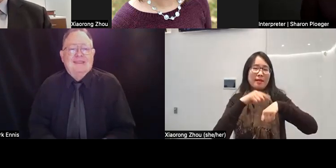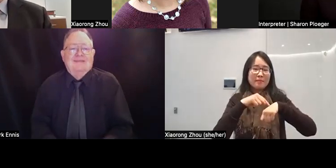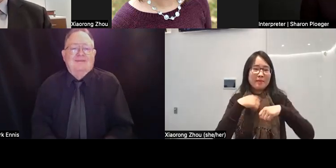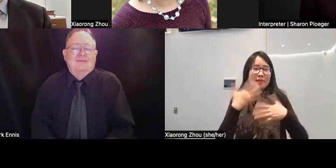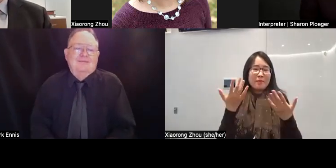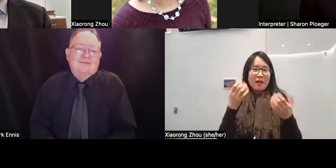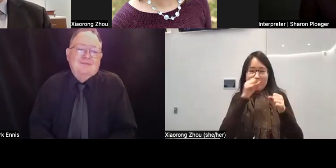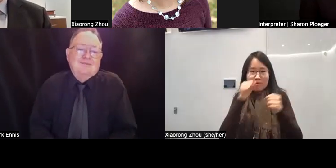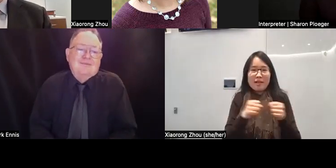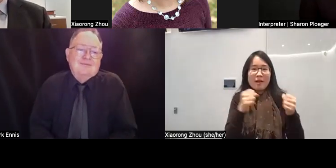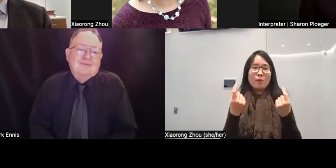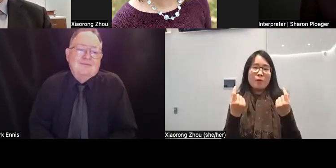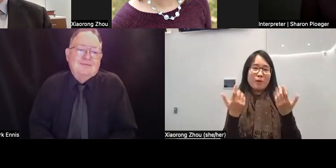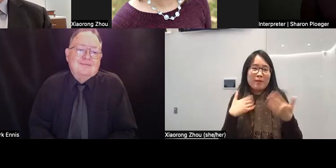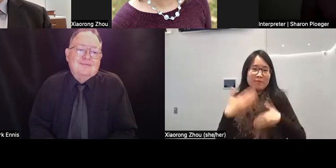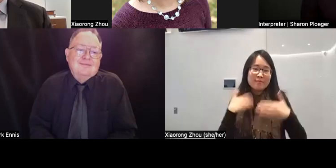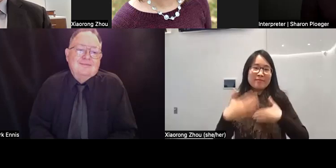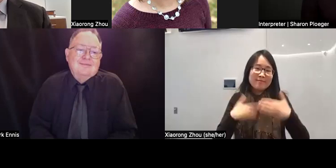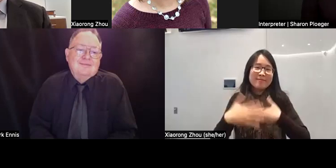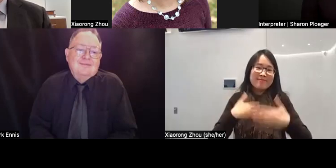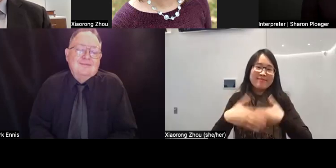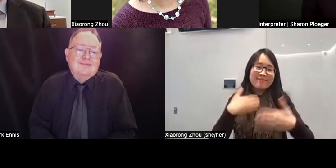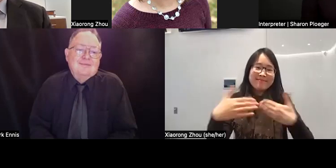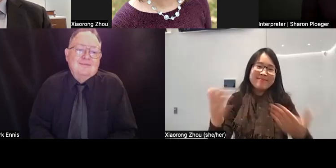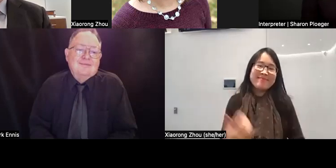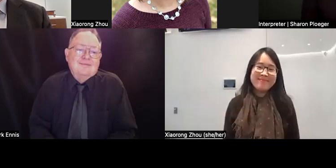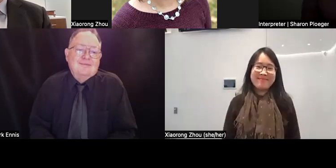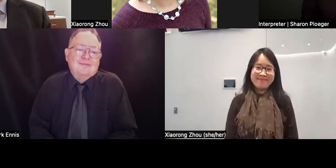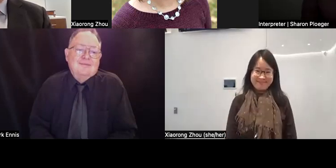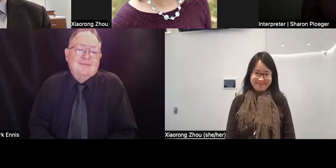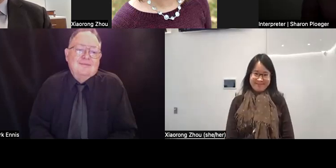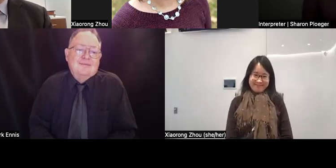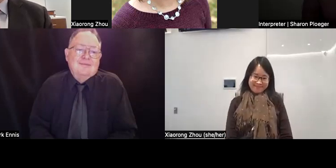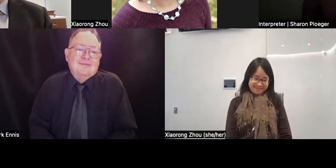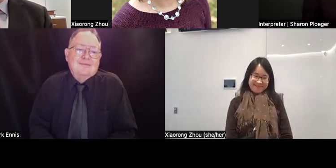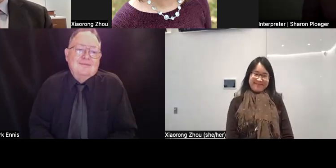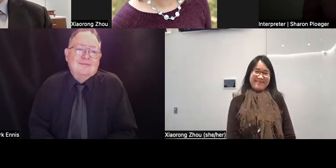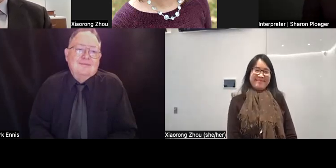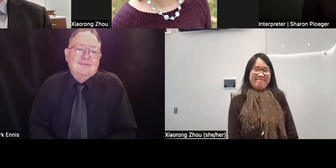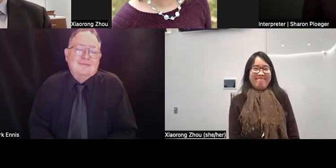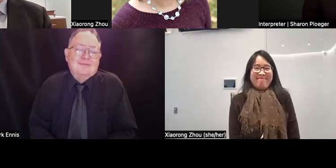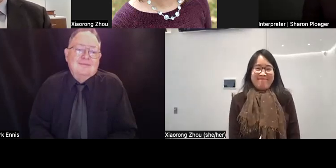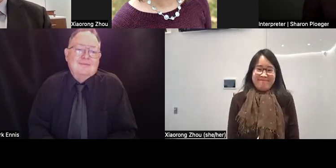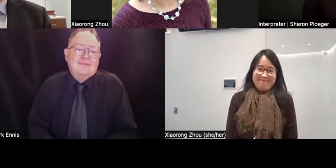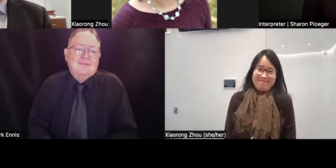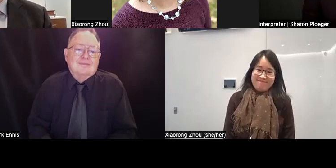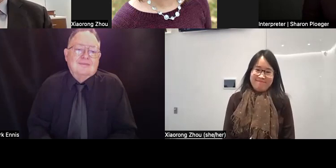make that decision, but ultimately it will help. It will take time. We're working on strategies to make it